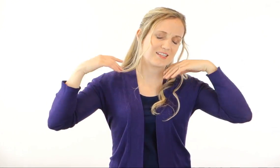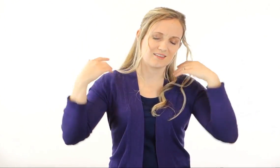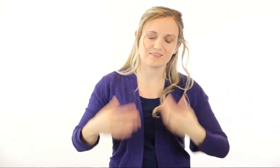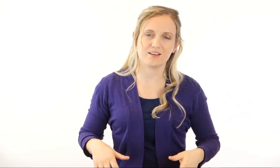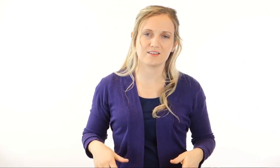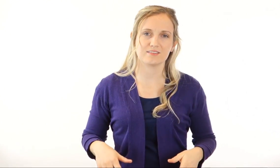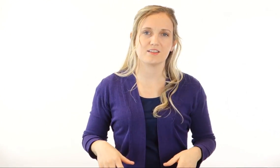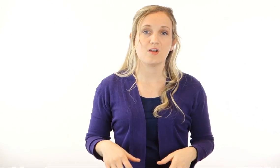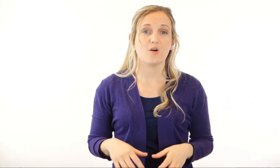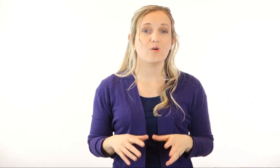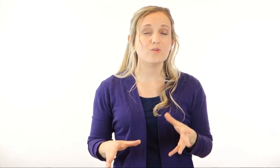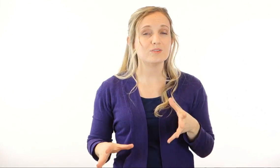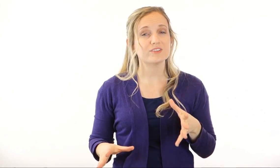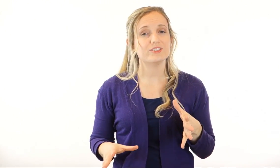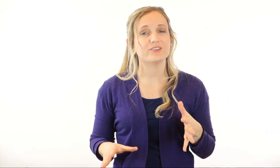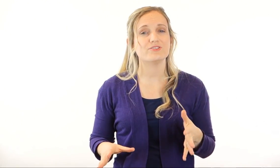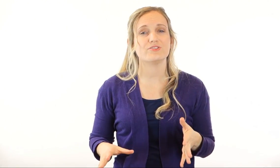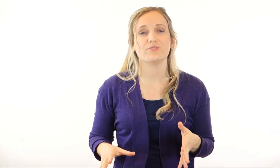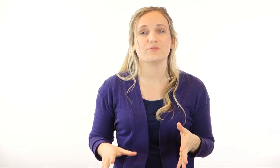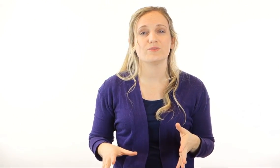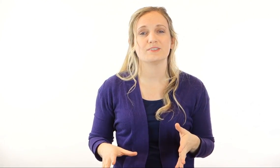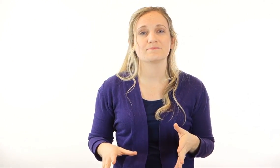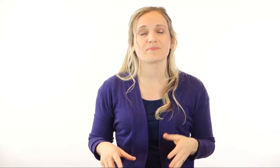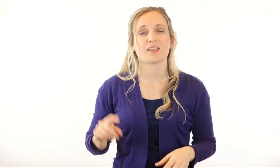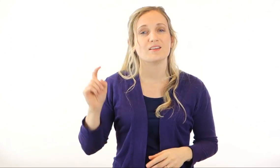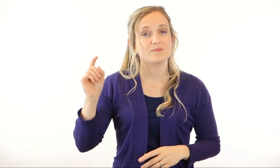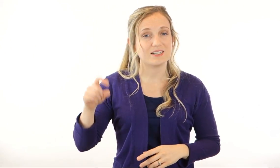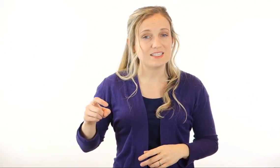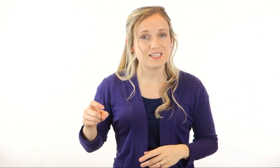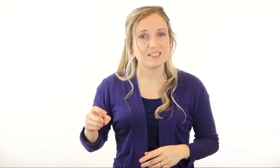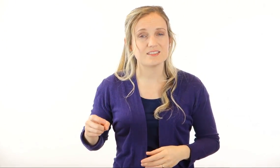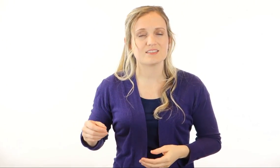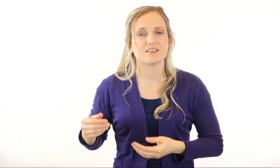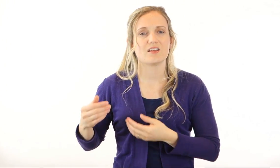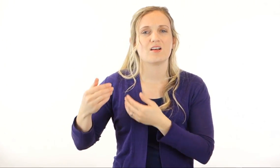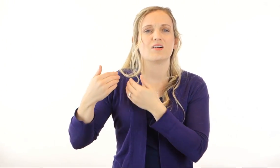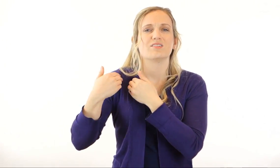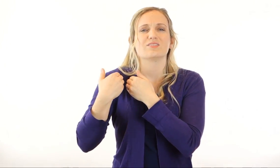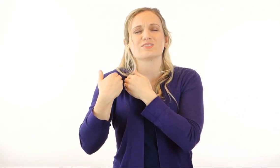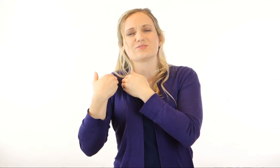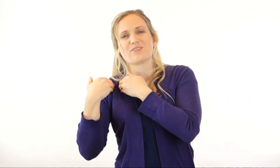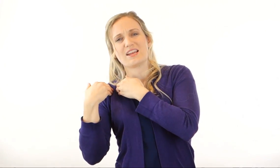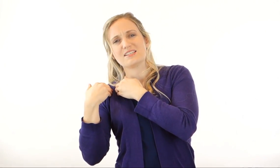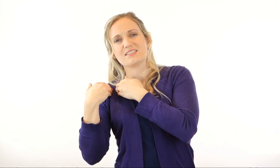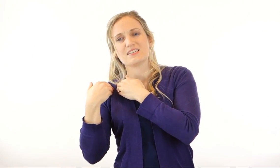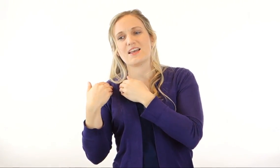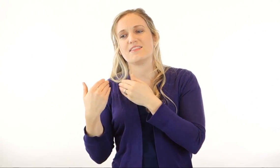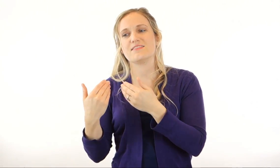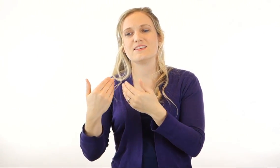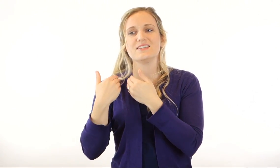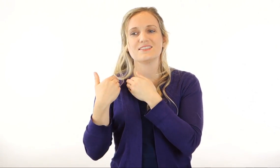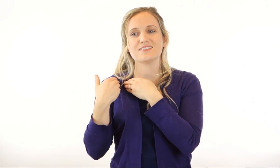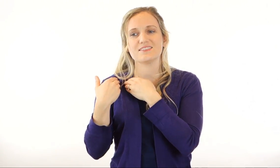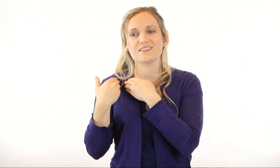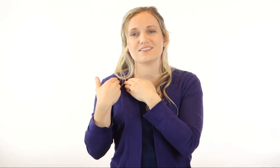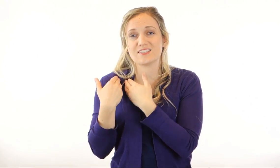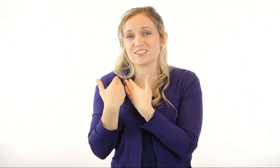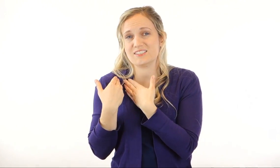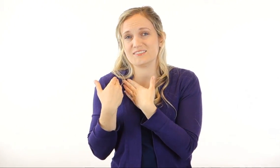kind of, Or you can do, my needs are great. And this is actually